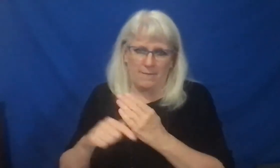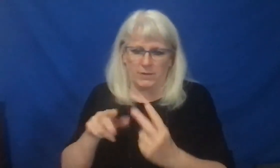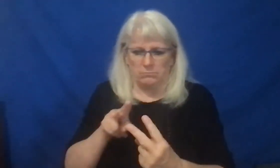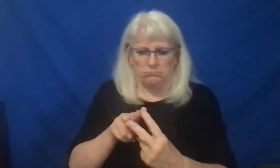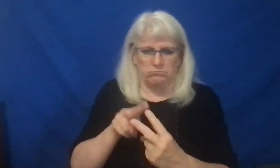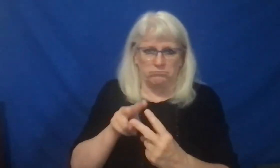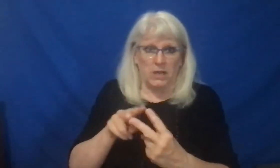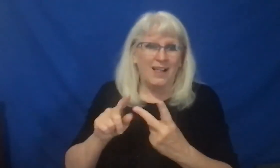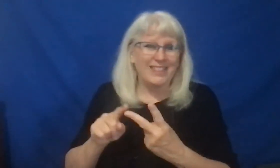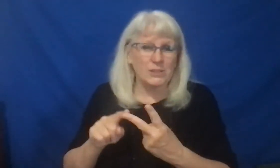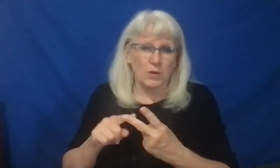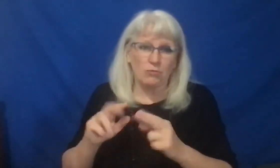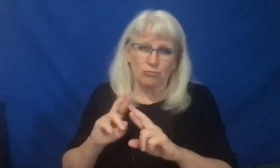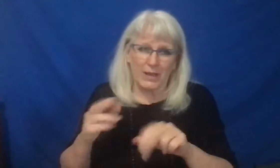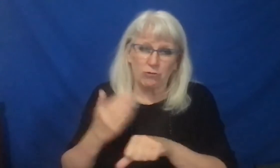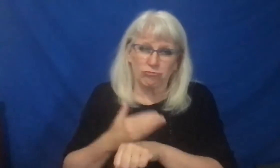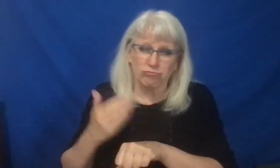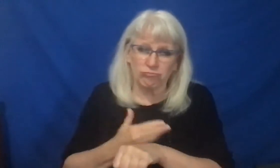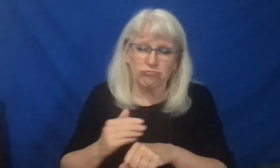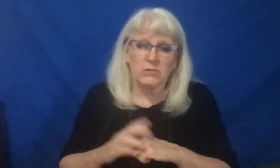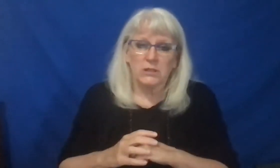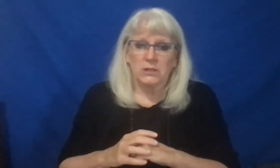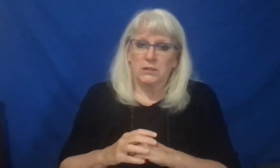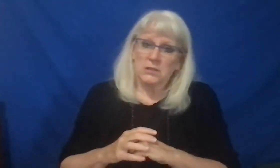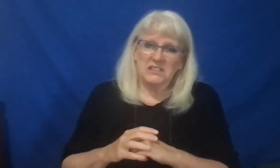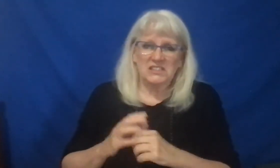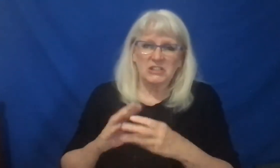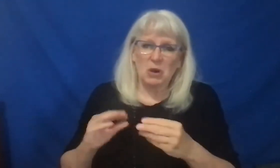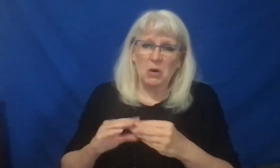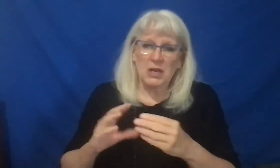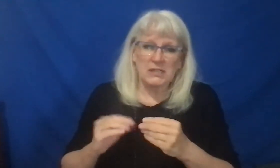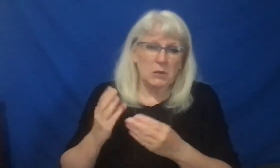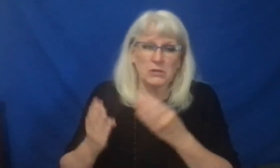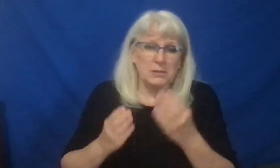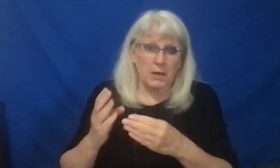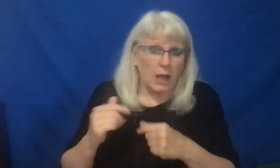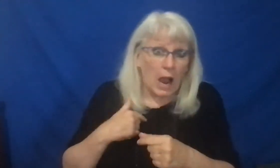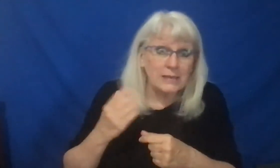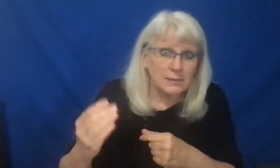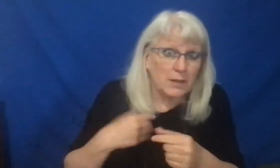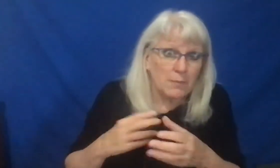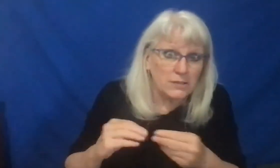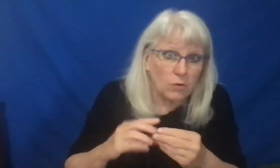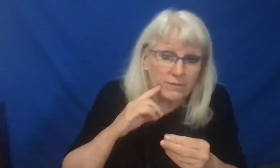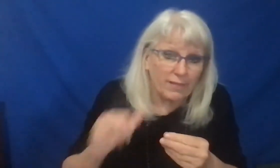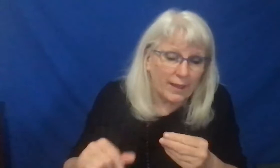get a makeover. There were stories that were submitted. I actually had submitted my story before I became an